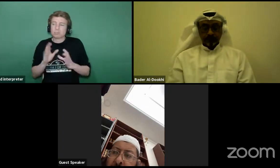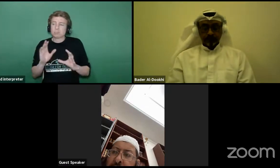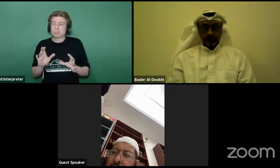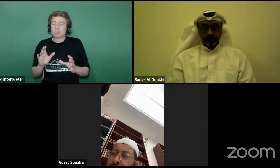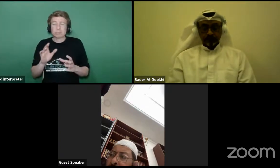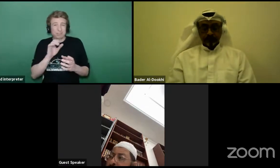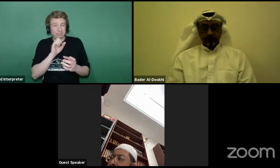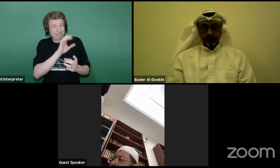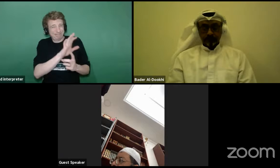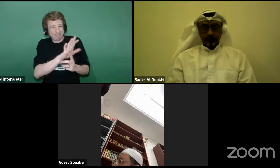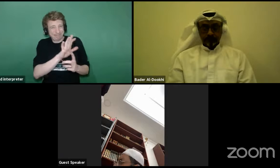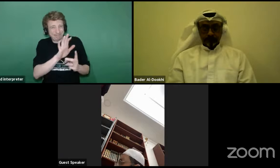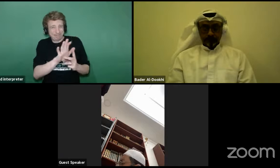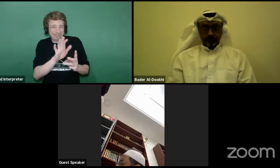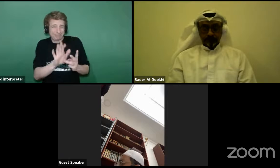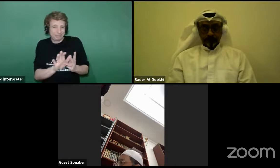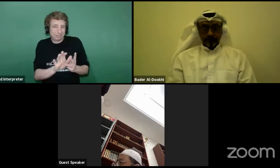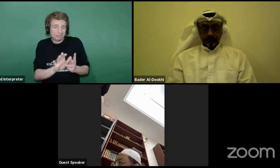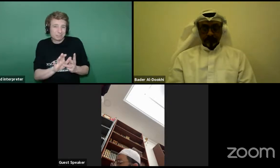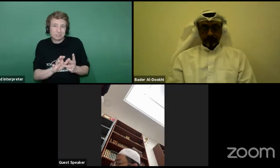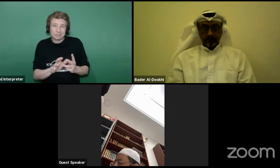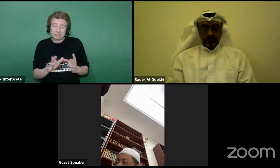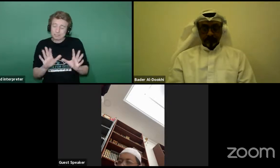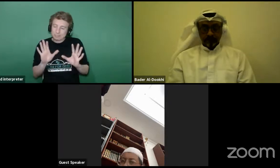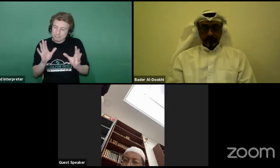and their abstination of these things